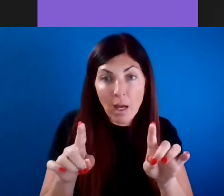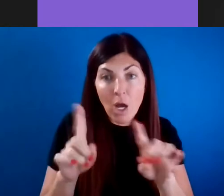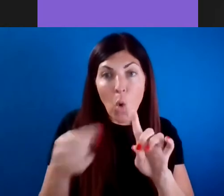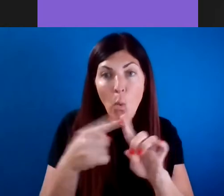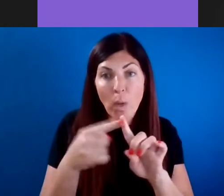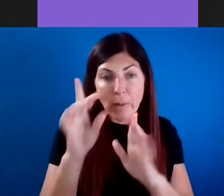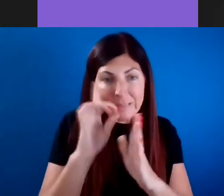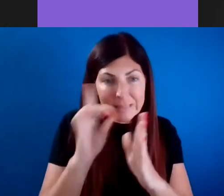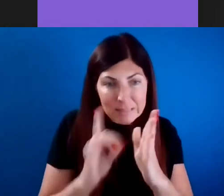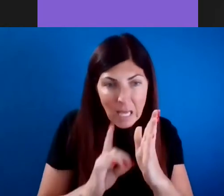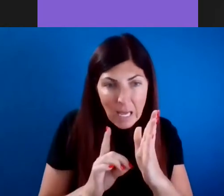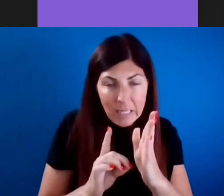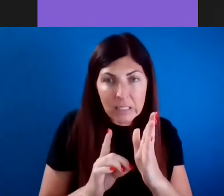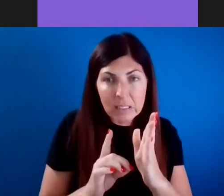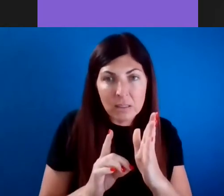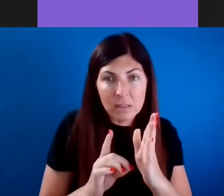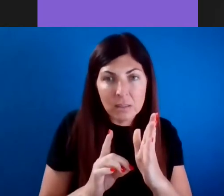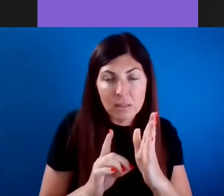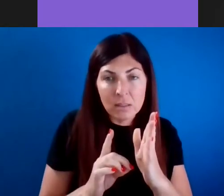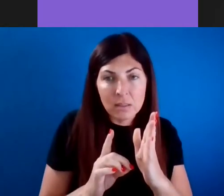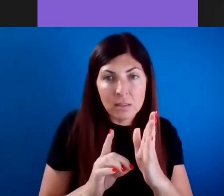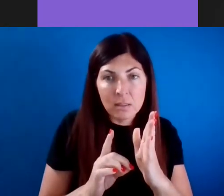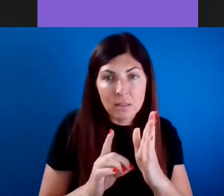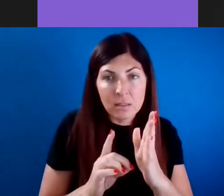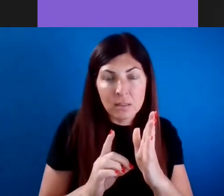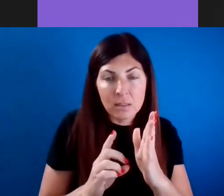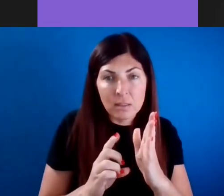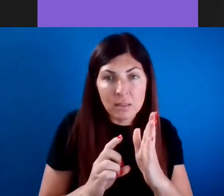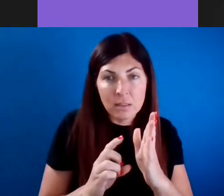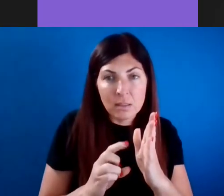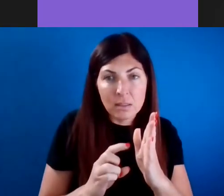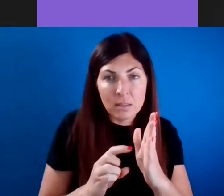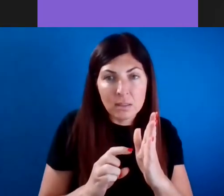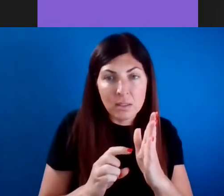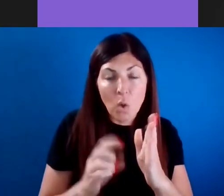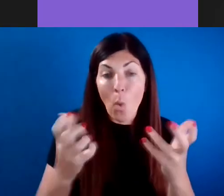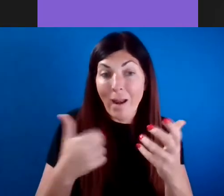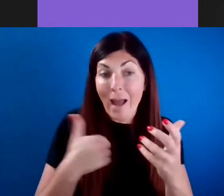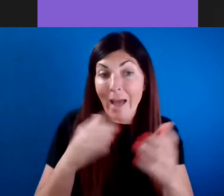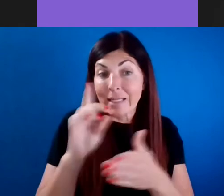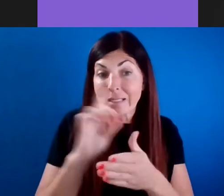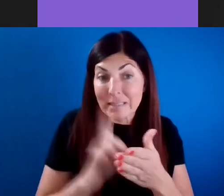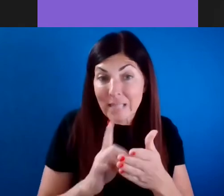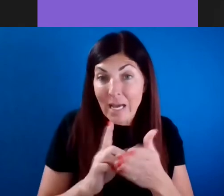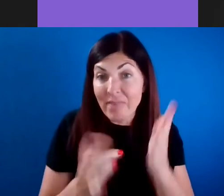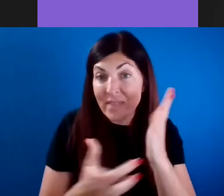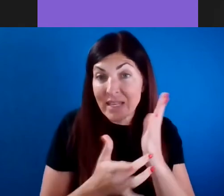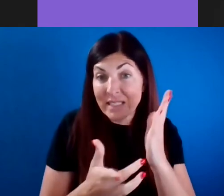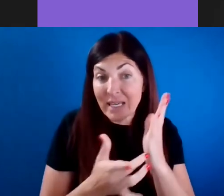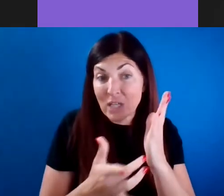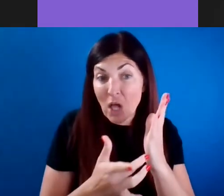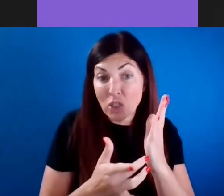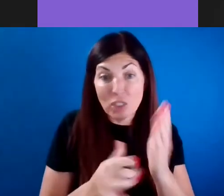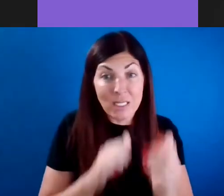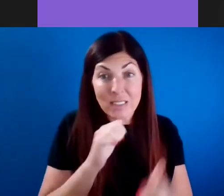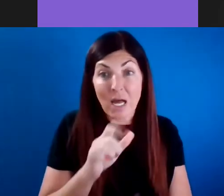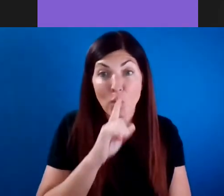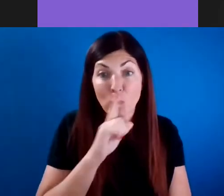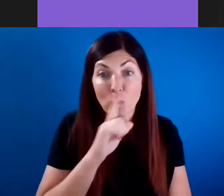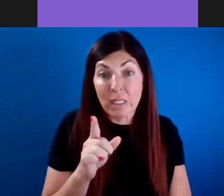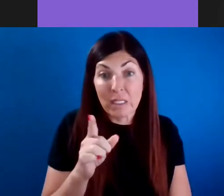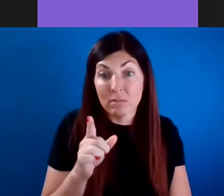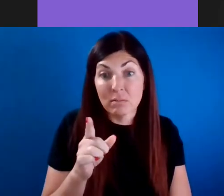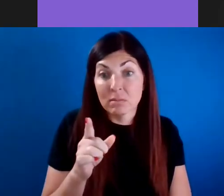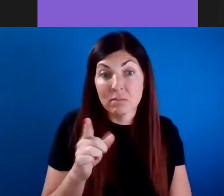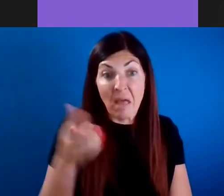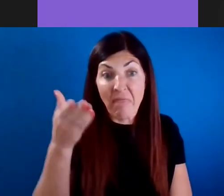process for that actually what I designed, the technology for it doesn't exist yet. So that's something to work on